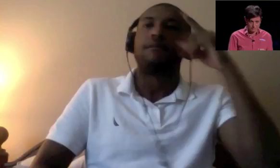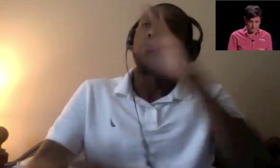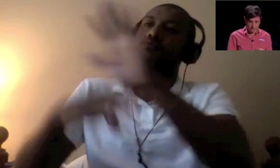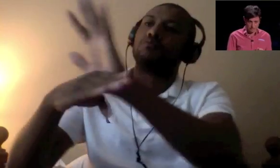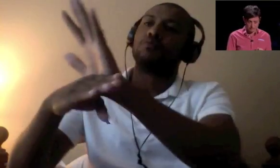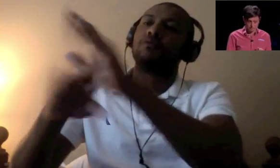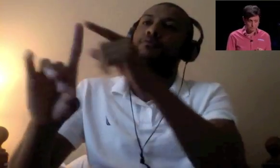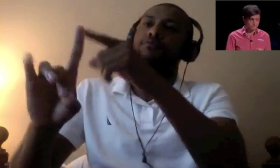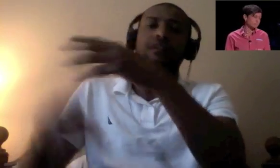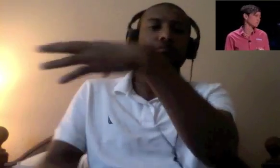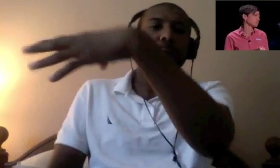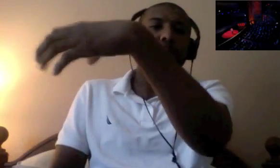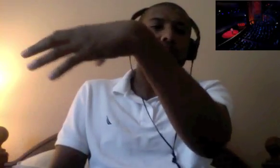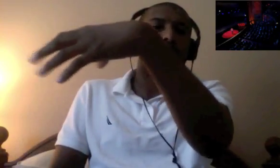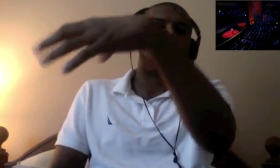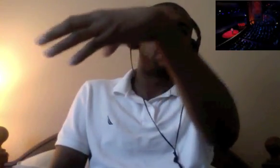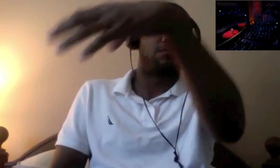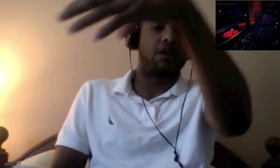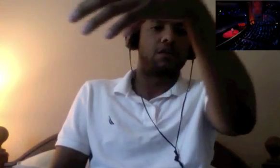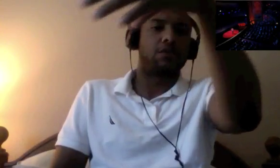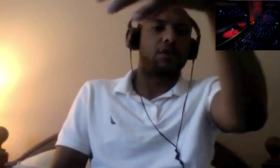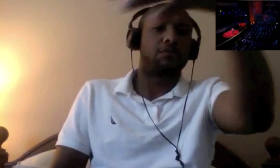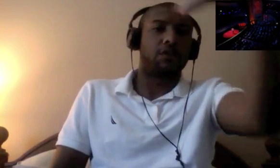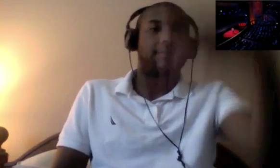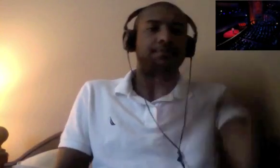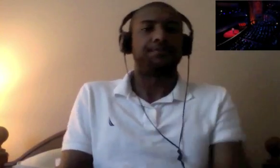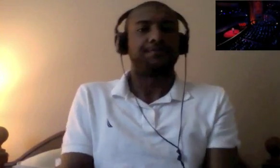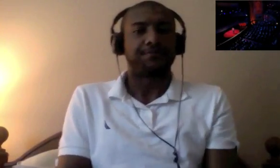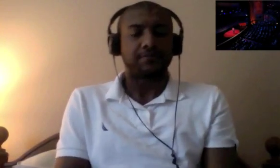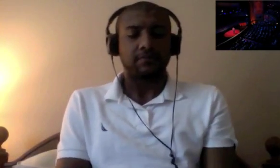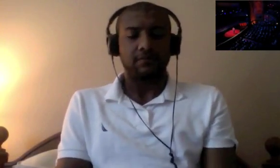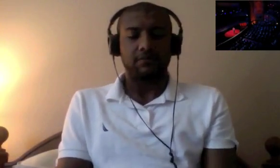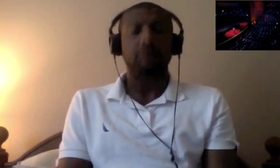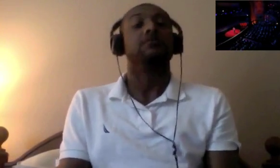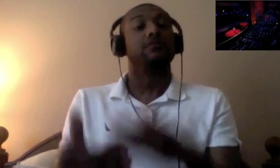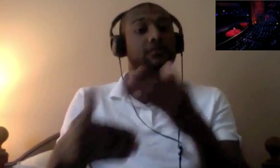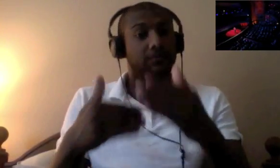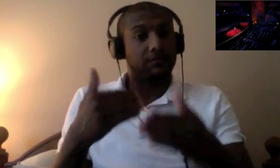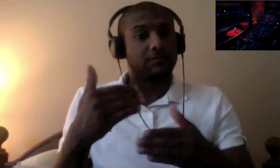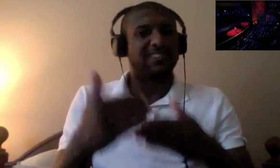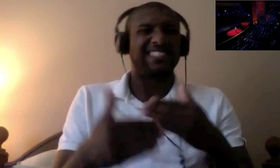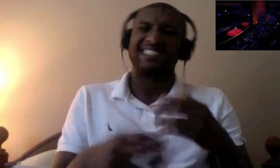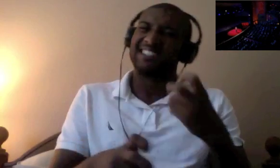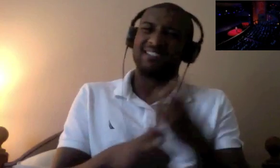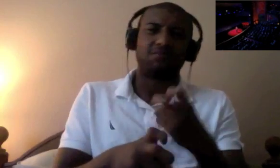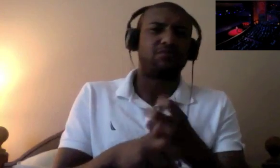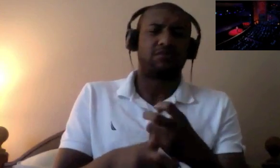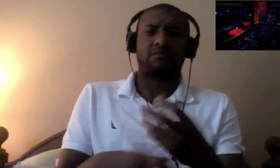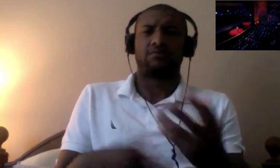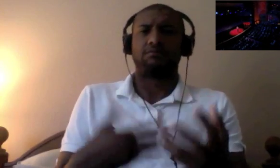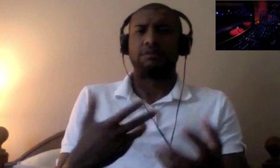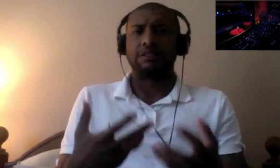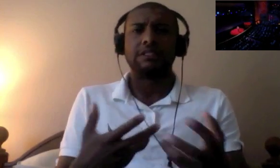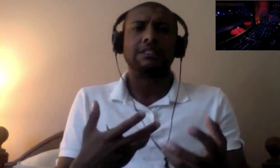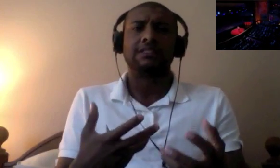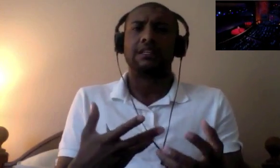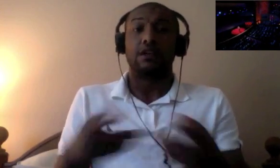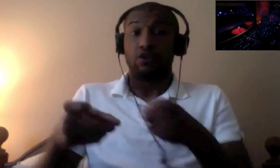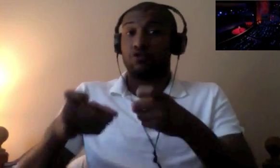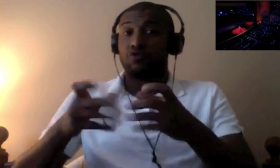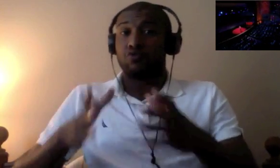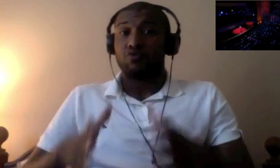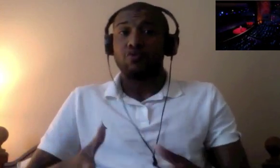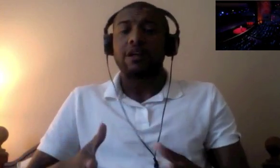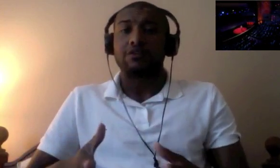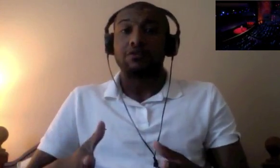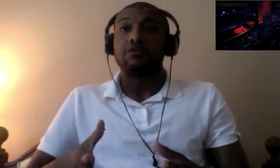South Pacific. As we went along, we were floundering. The reviews with the director